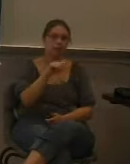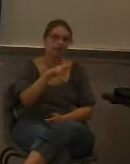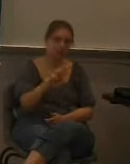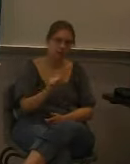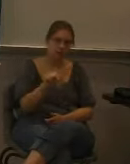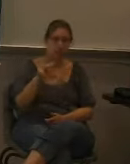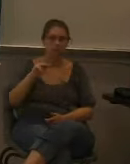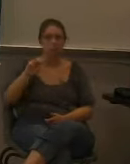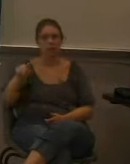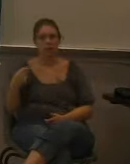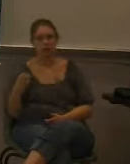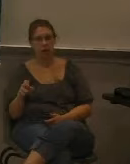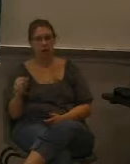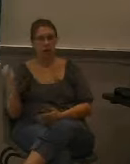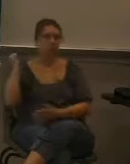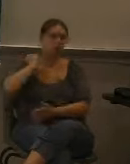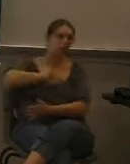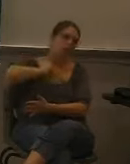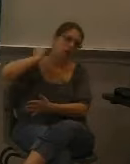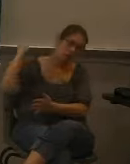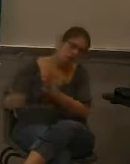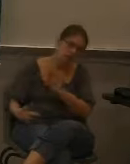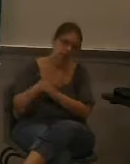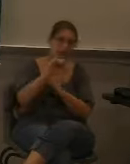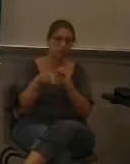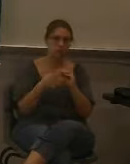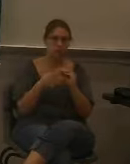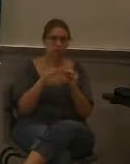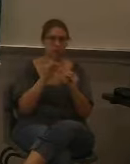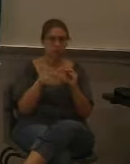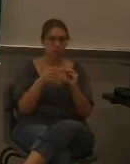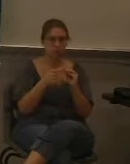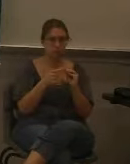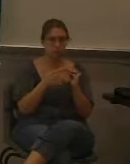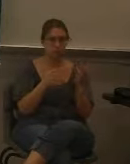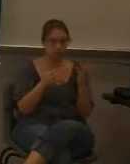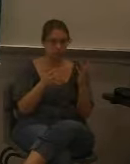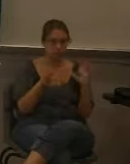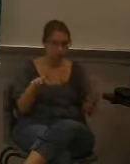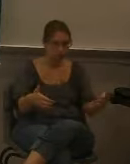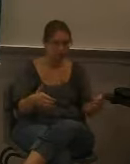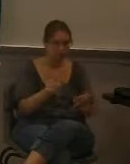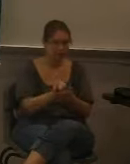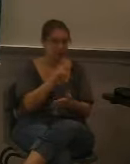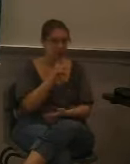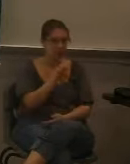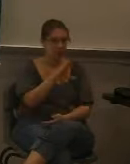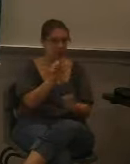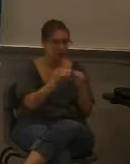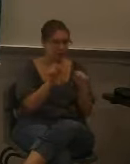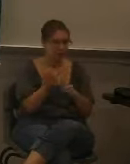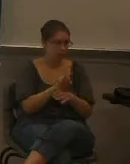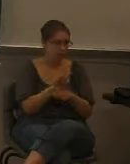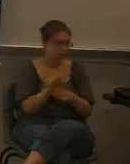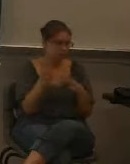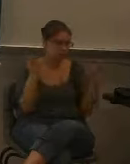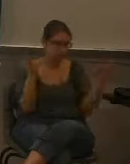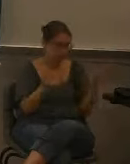the whole, all of those organisms we talked about when we talked about the biogeochemistry, and that is, you know, ecosystem function, if you will.